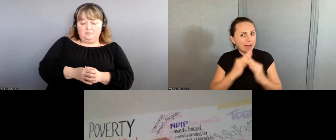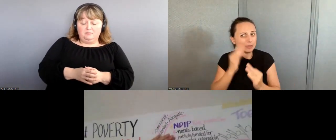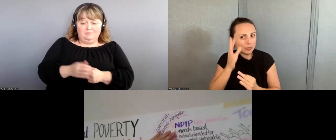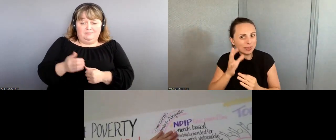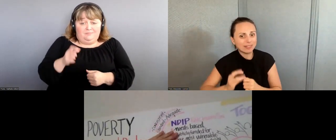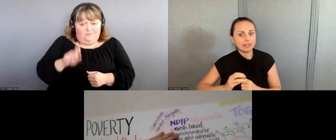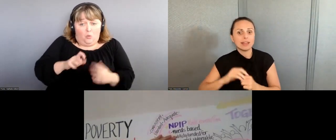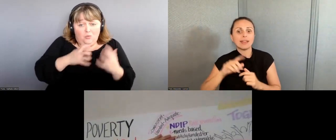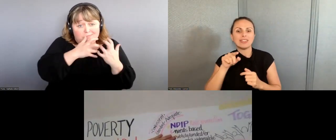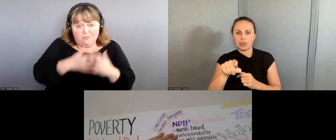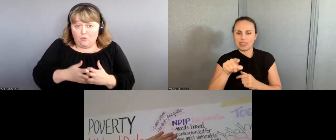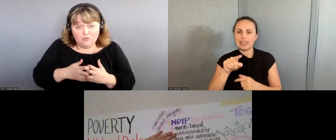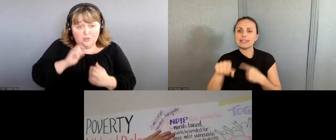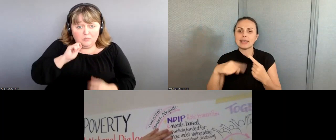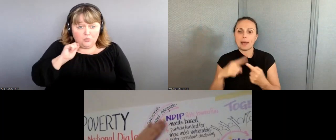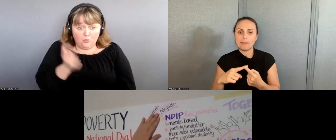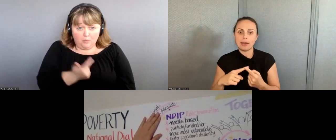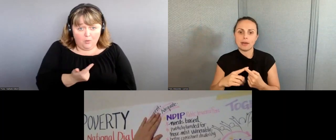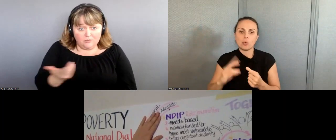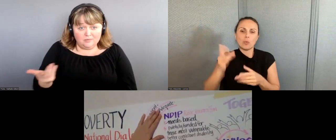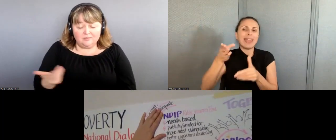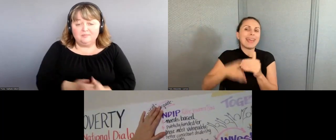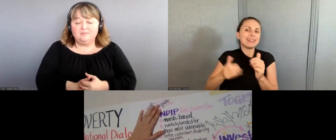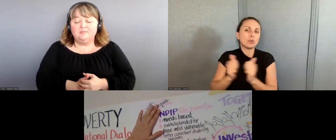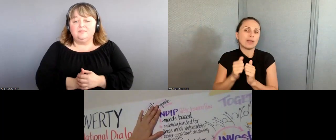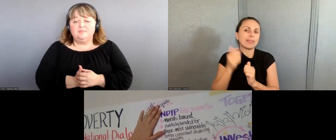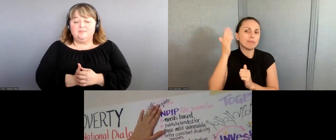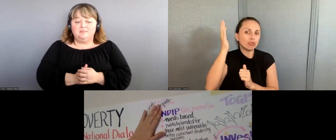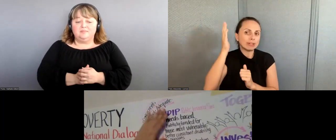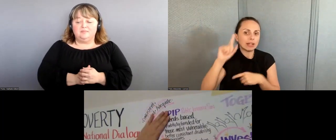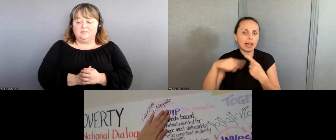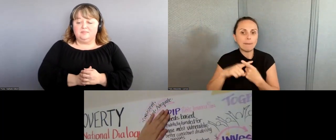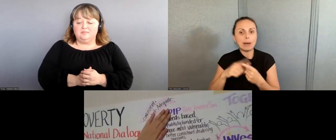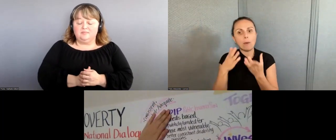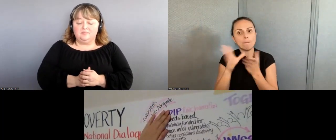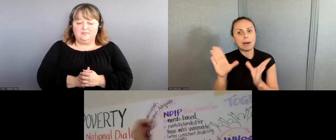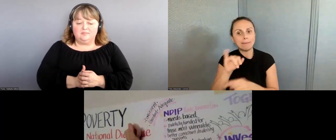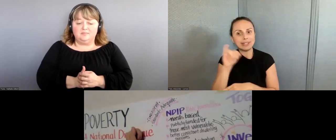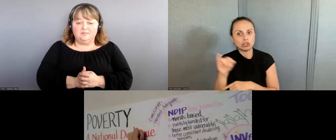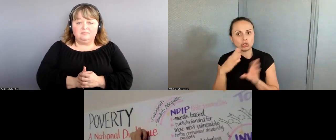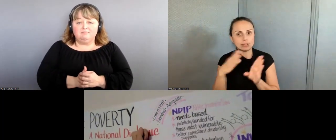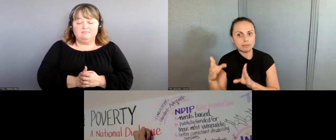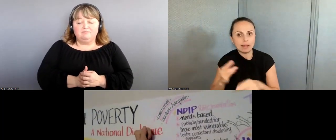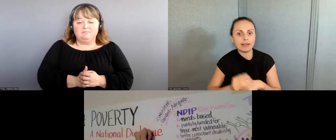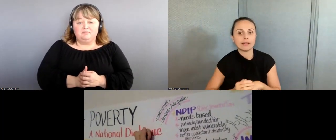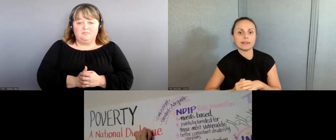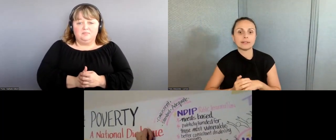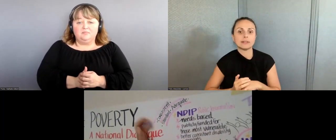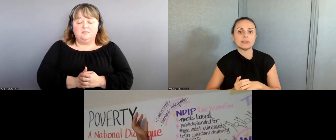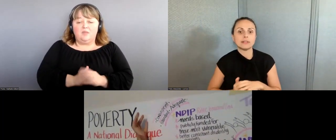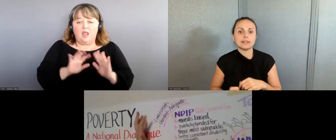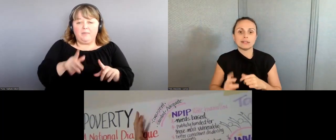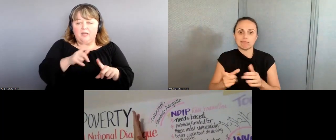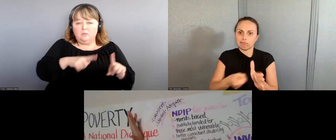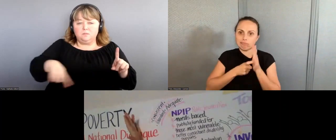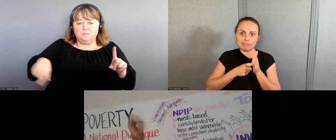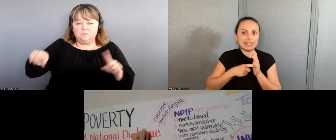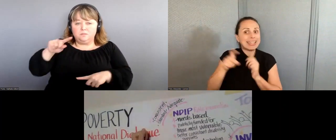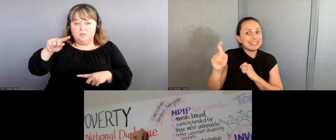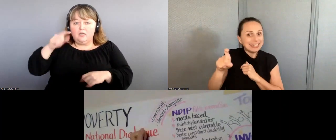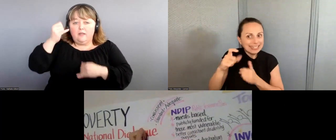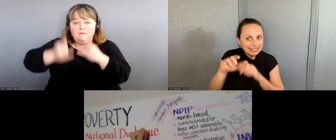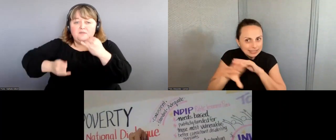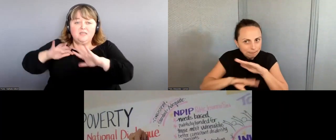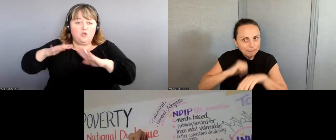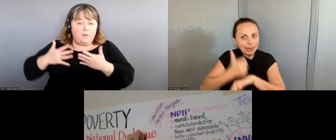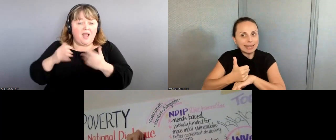just about, we ended with these presentations around a public insurance plan that is needs-based, consistent,